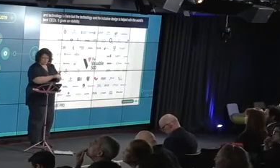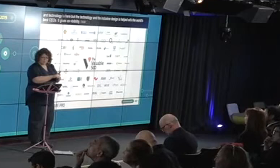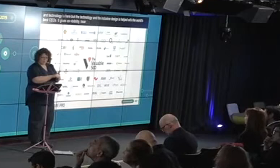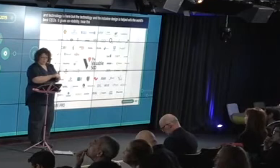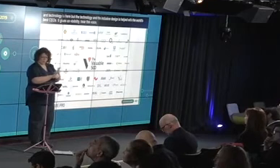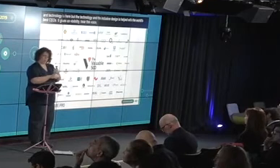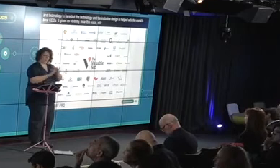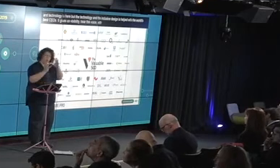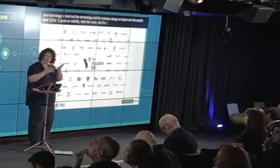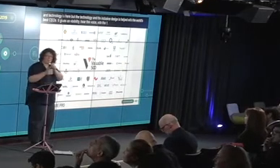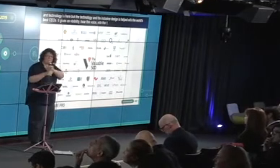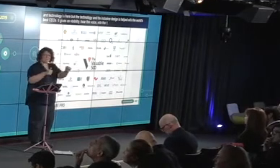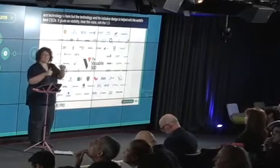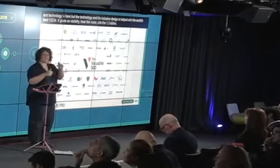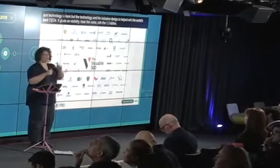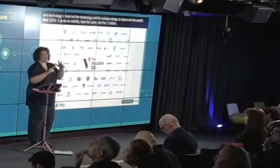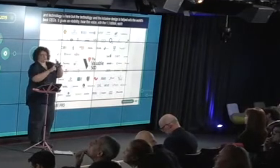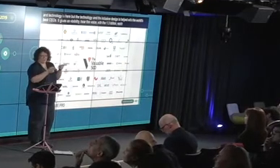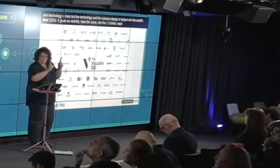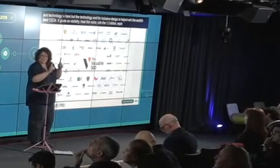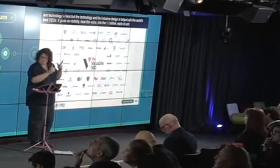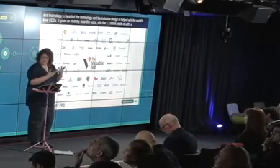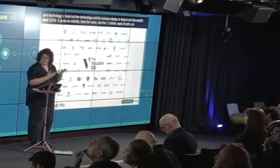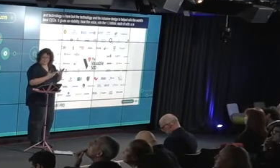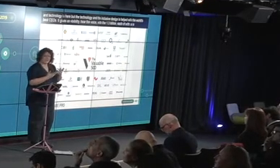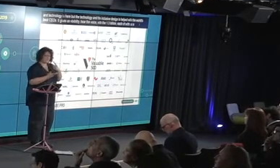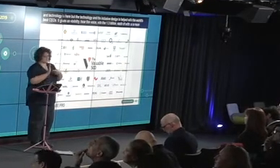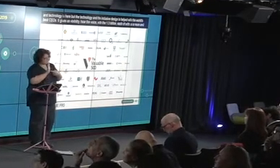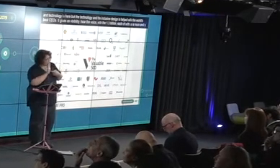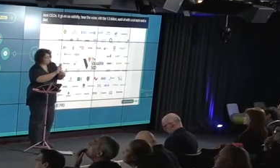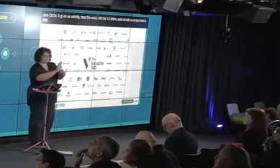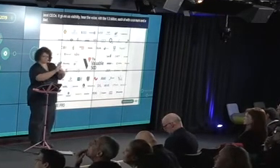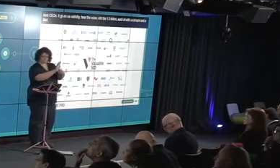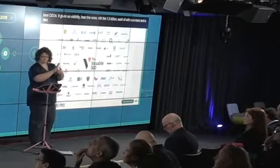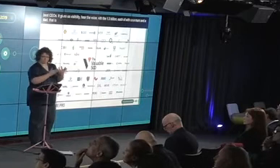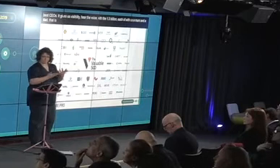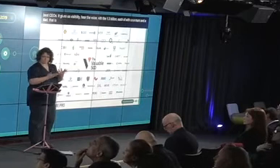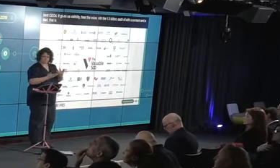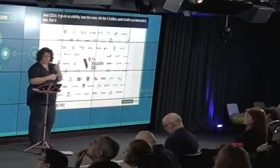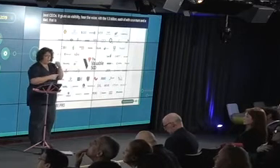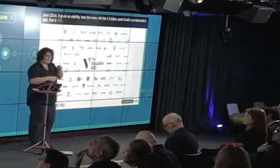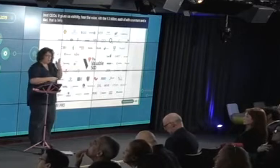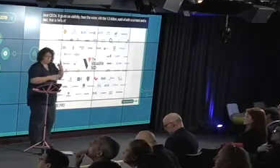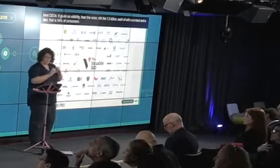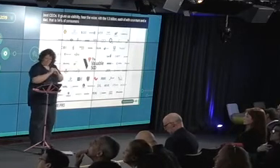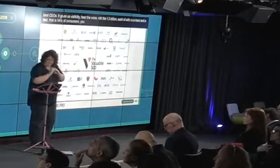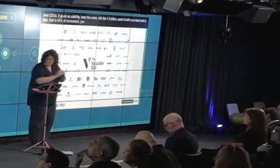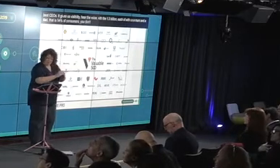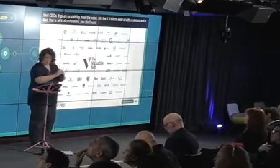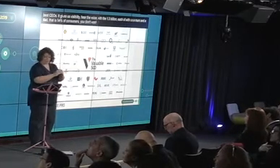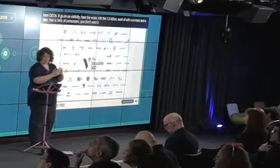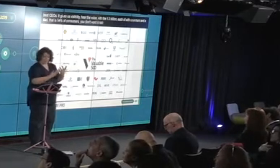dad, that's 53% of our consumers. Are you kidding me that you don't want to talk with us? Netflix, they put